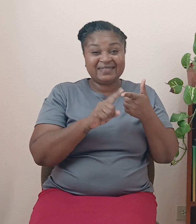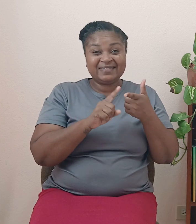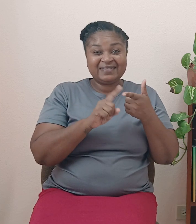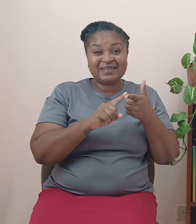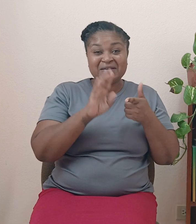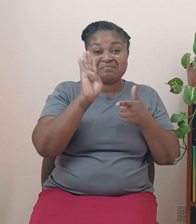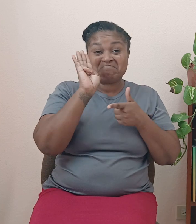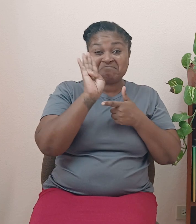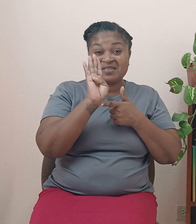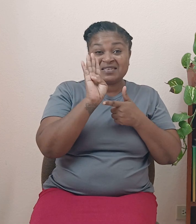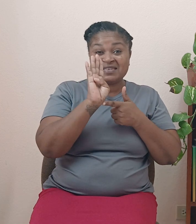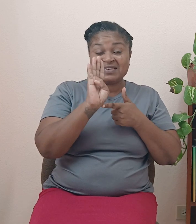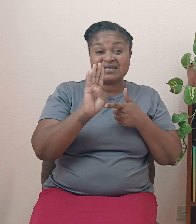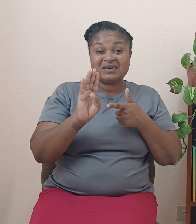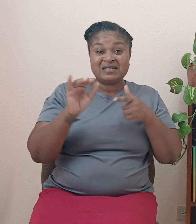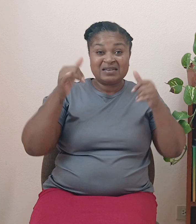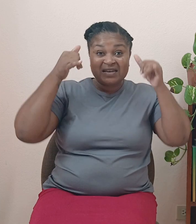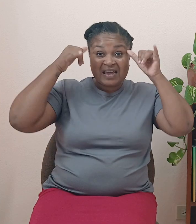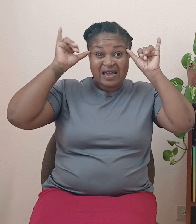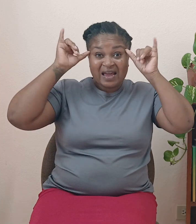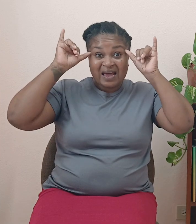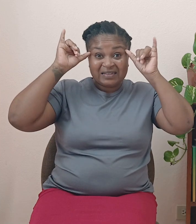B. Cattle only.